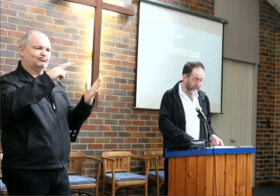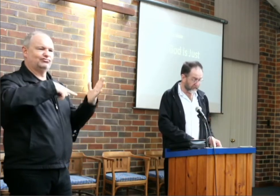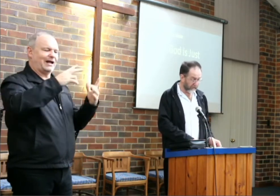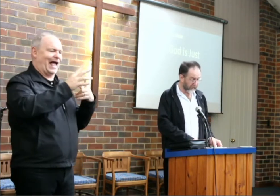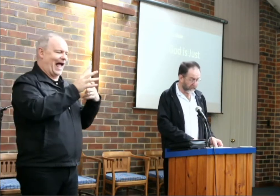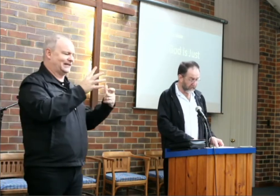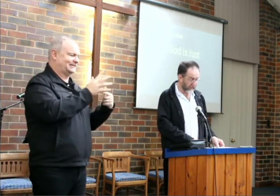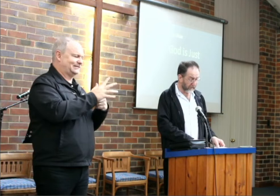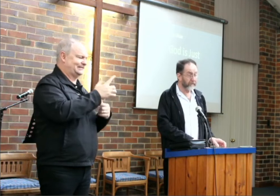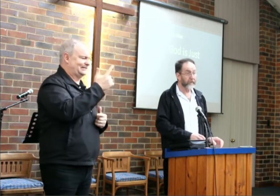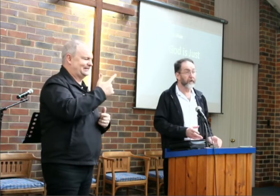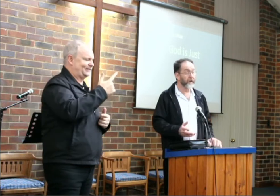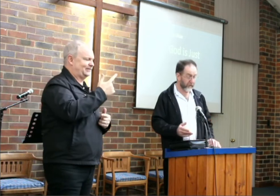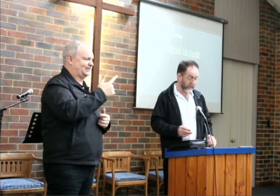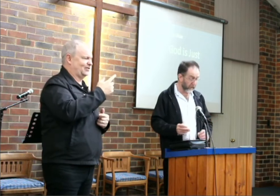Acts